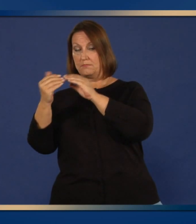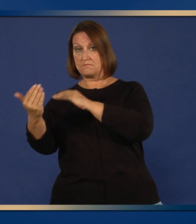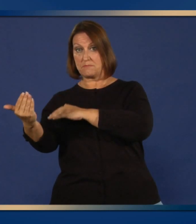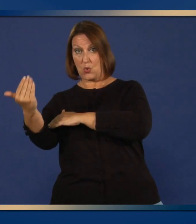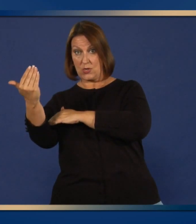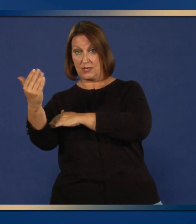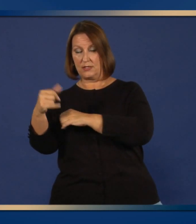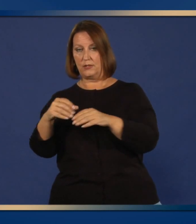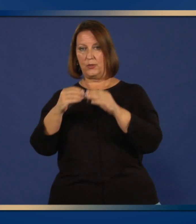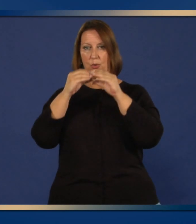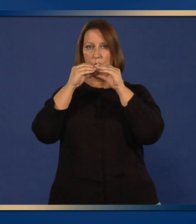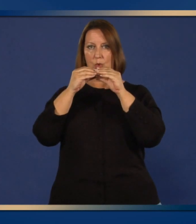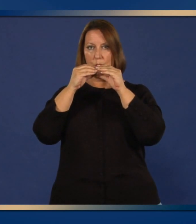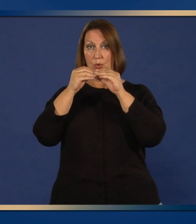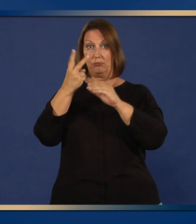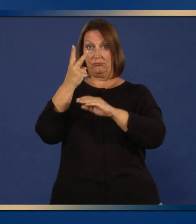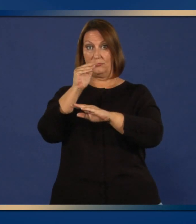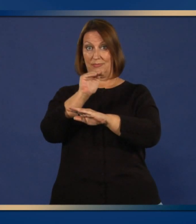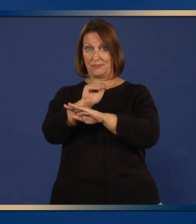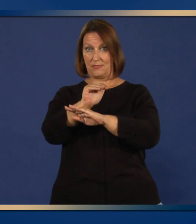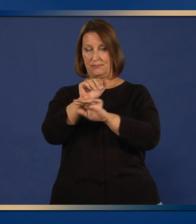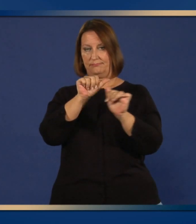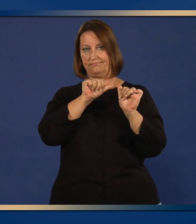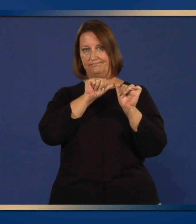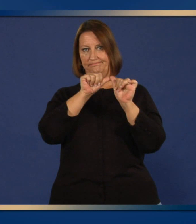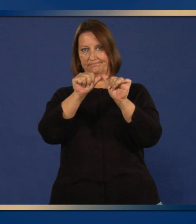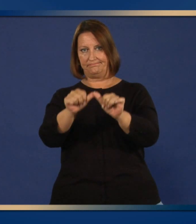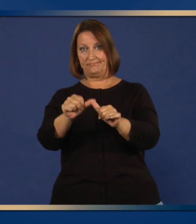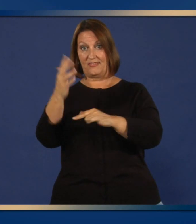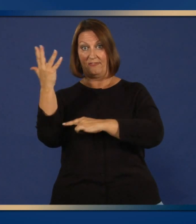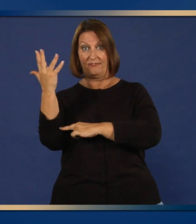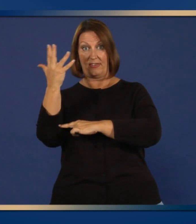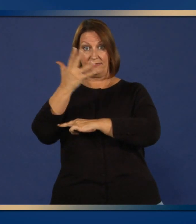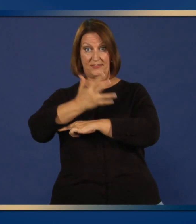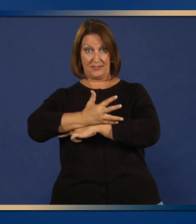twice daily for 5 days.